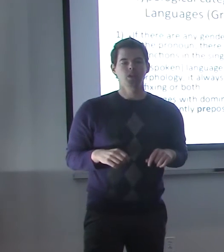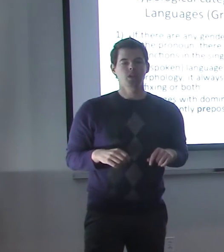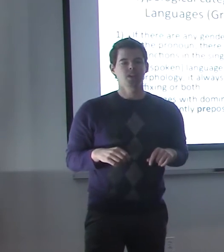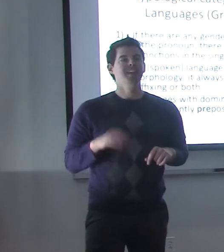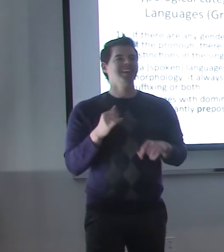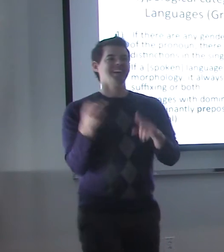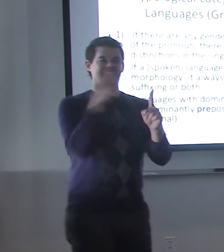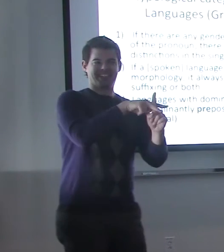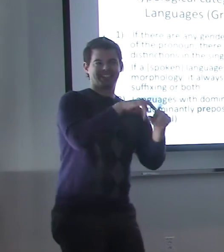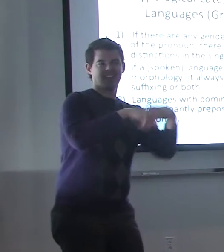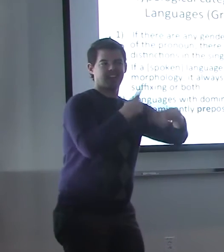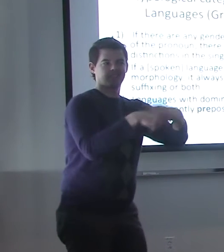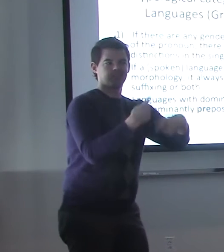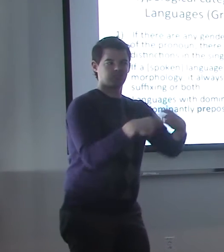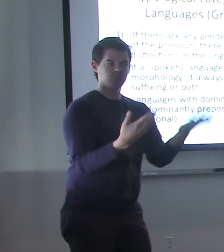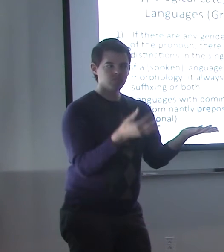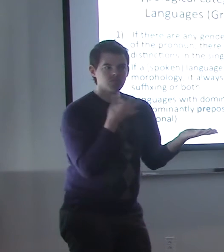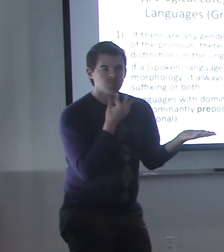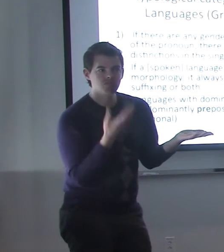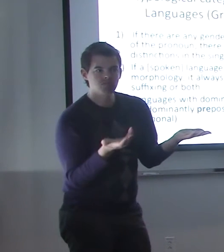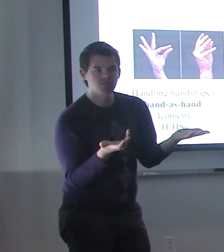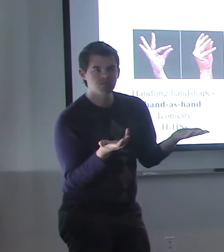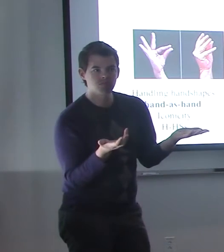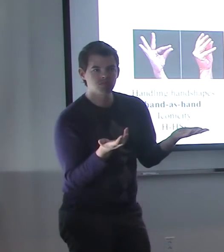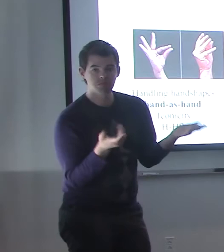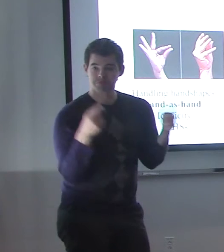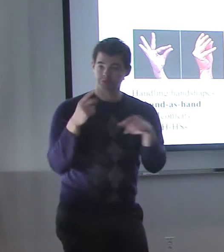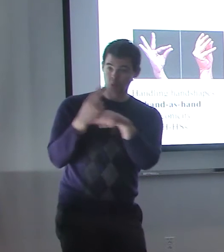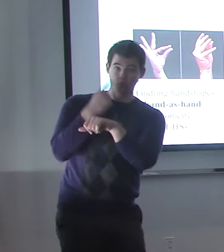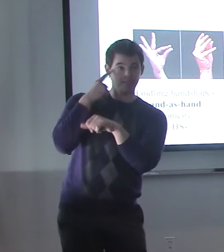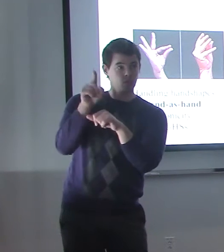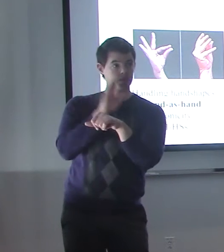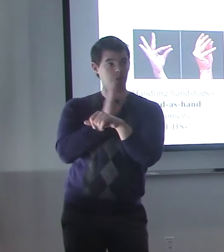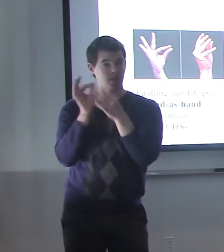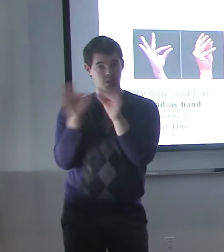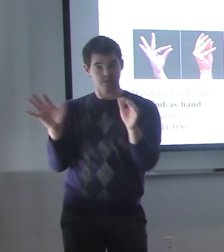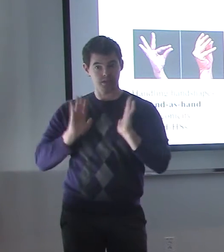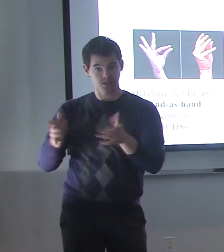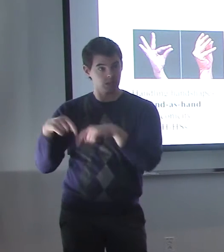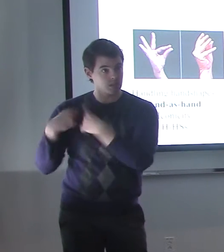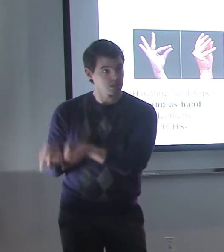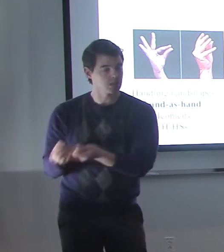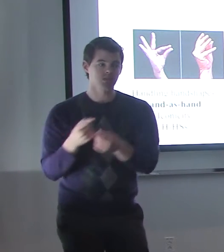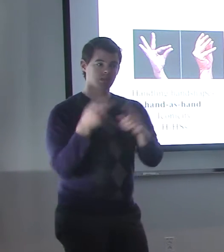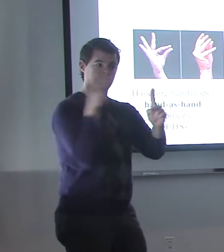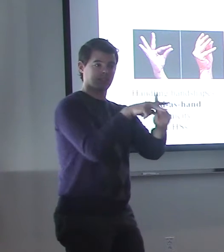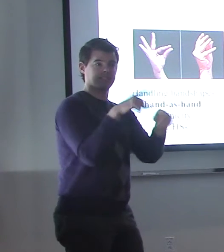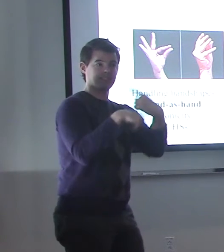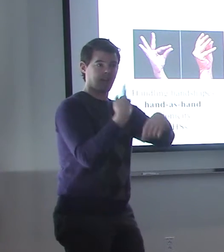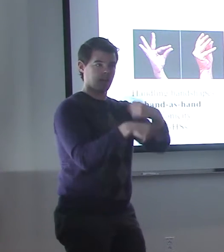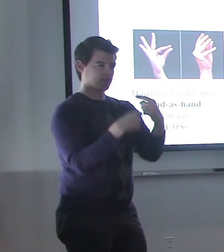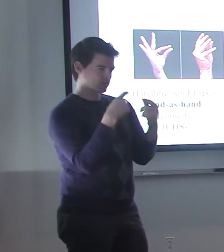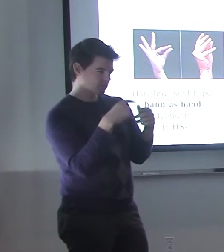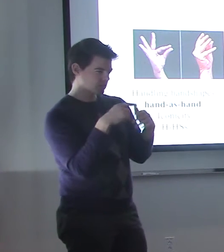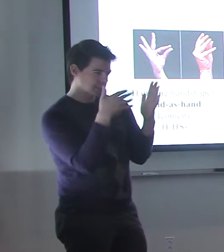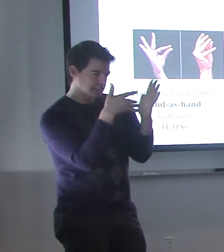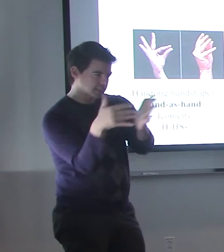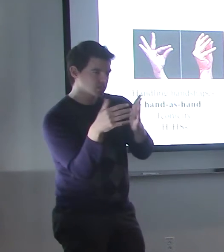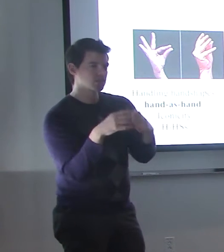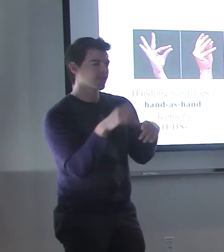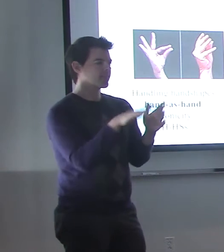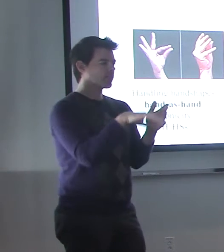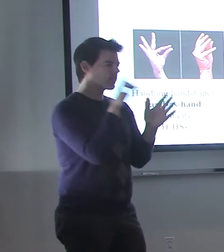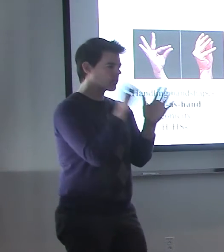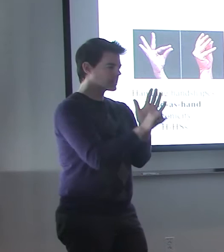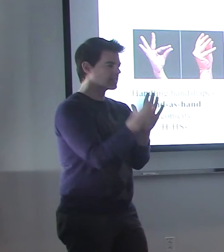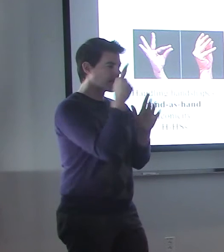approach I want to find out is useful for sign languages. And so languages work with the material